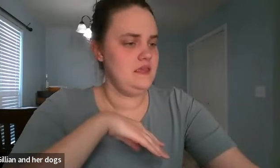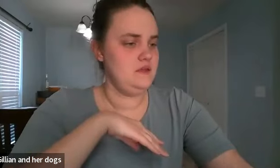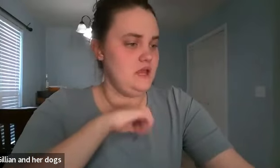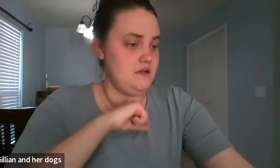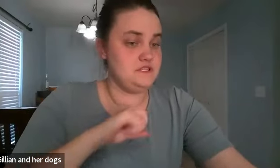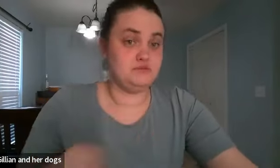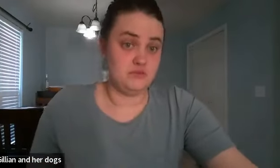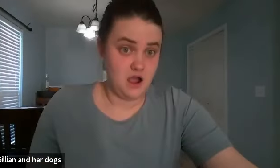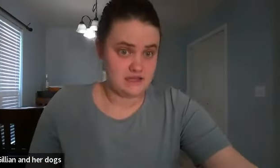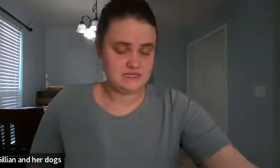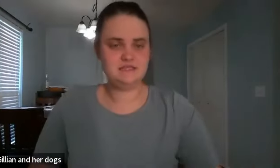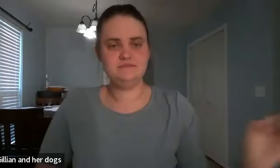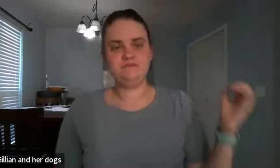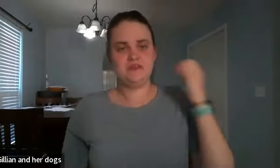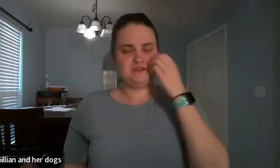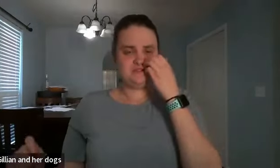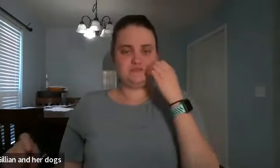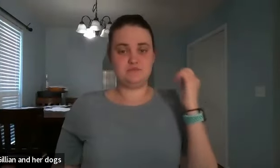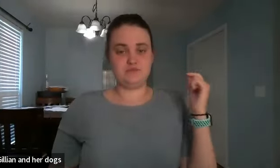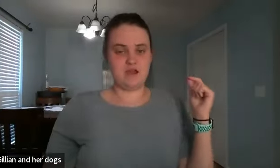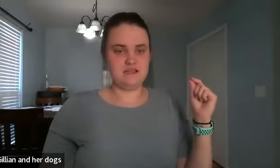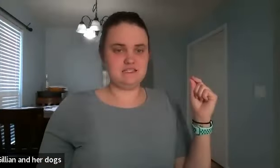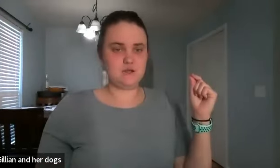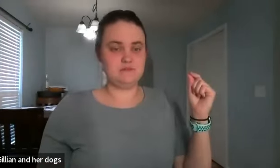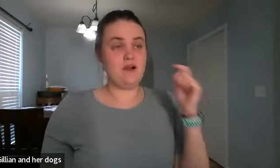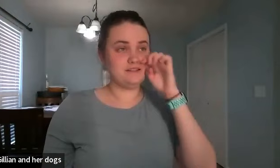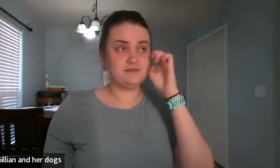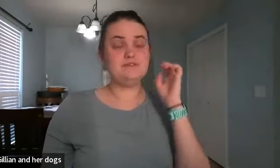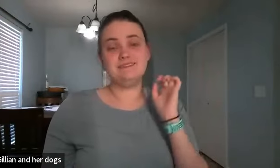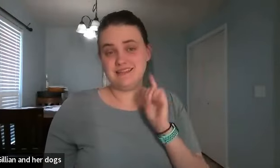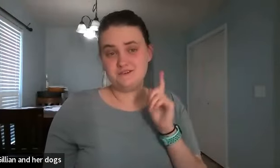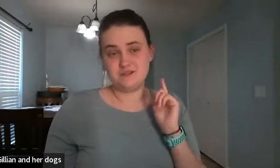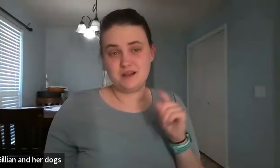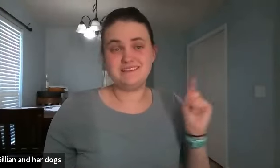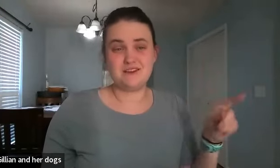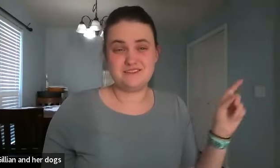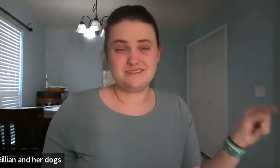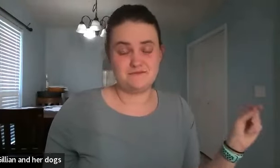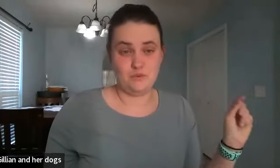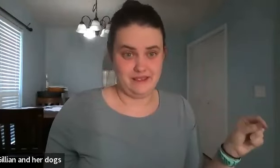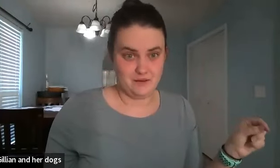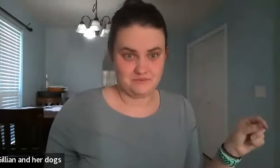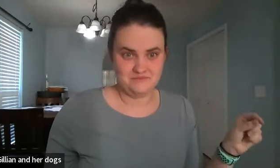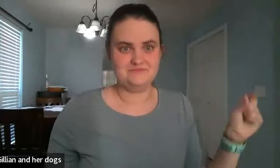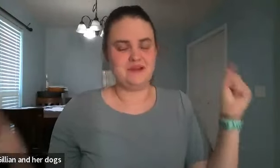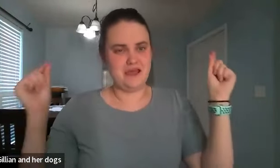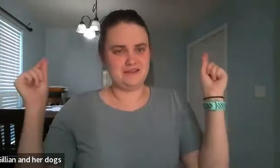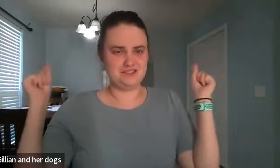Then we have surprised. So surprise is going to be also, the sign for surprise is also the sign for wake up. Might add, just going to